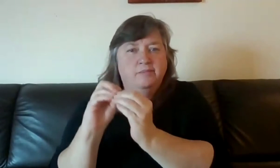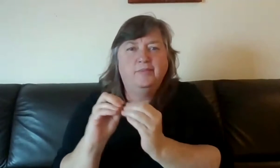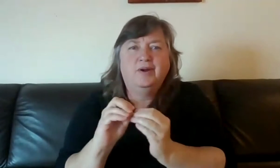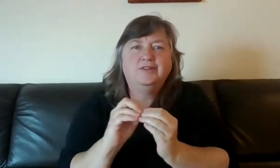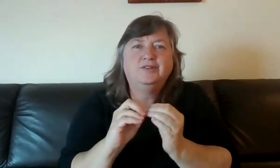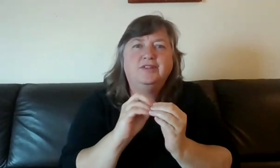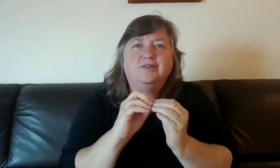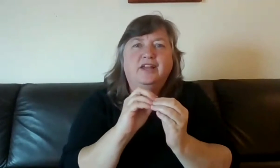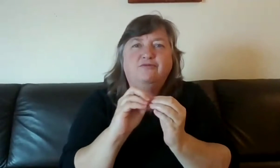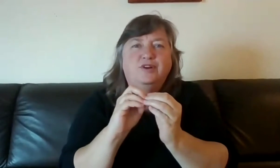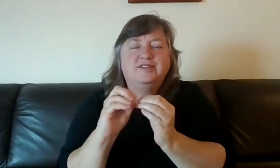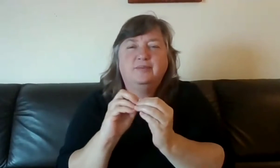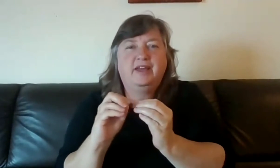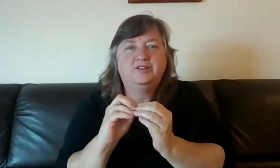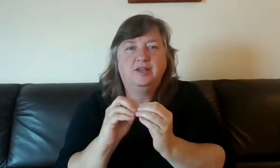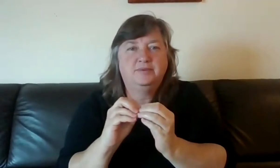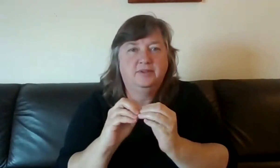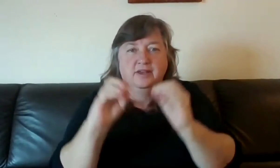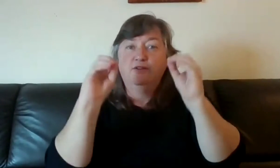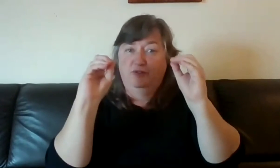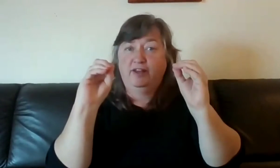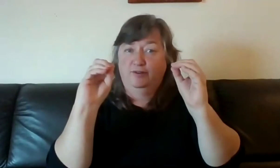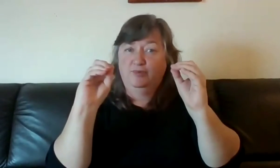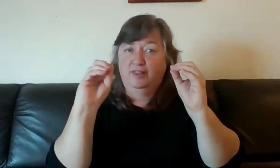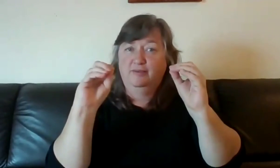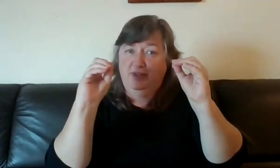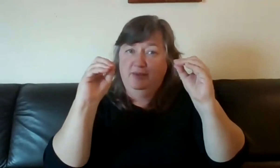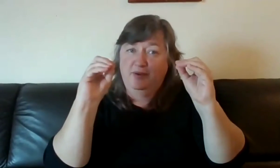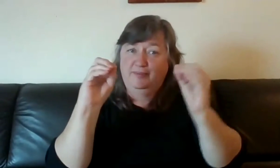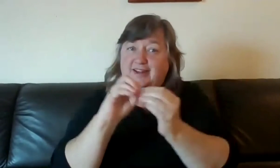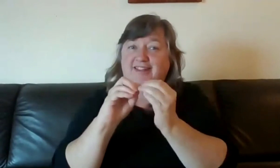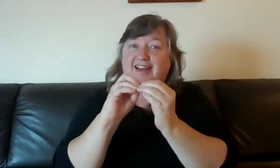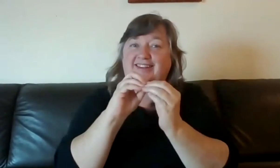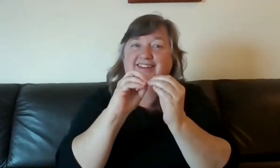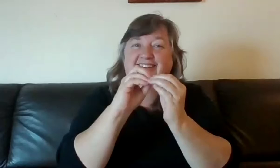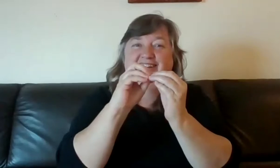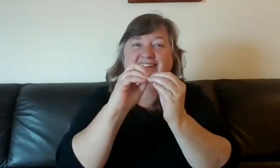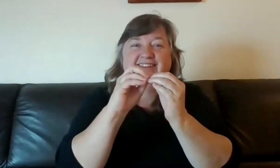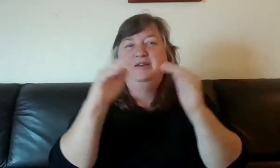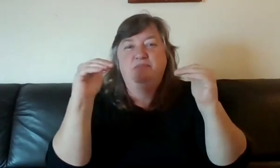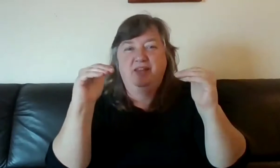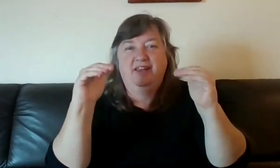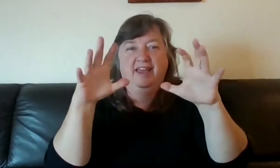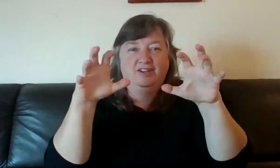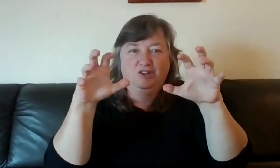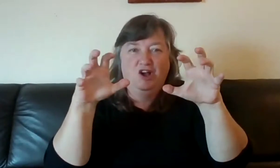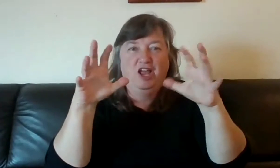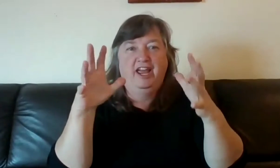Remember how I told you there were like 40-some hand shapes? Flat O is one of them. You keep coming back to that. Bent hand, claw